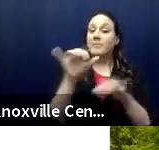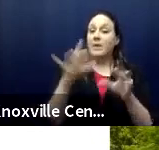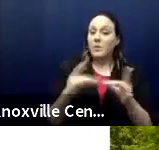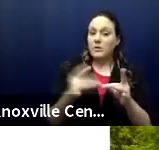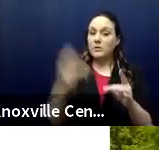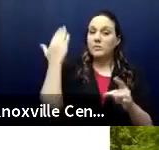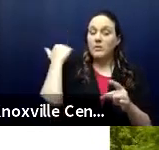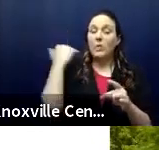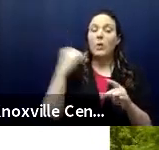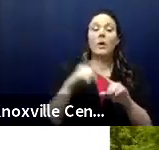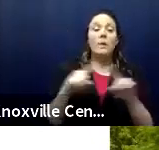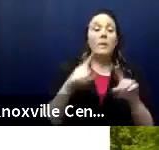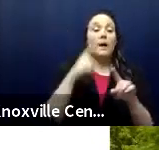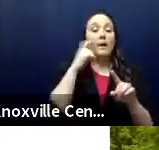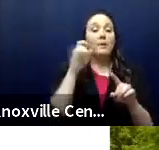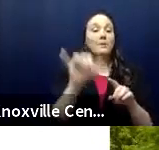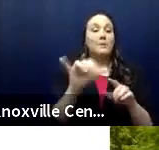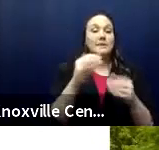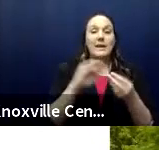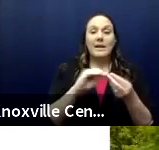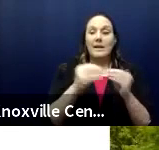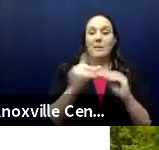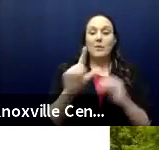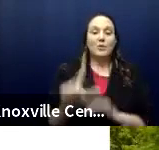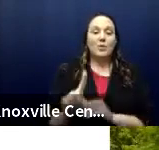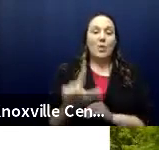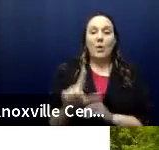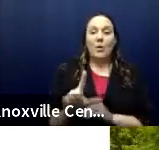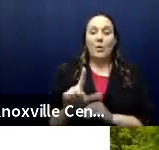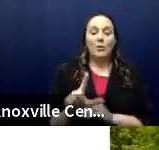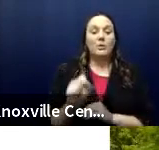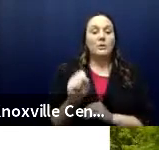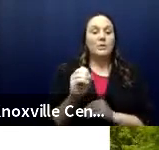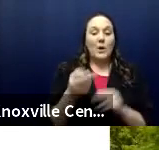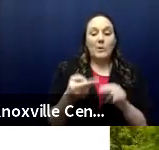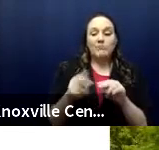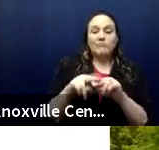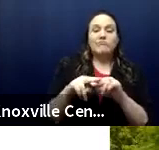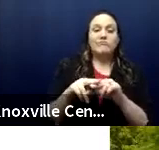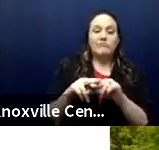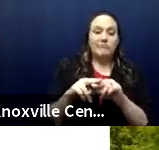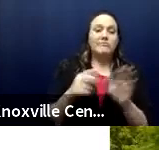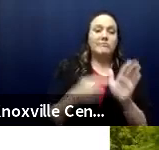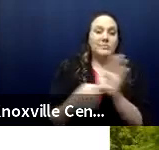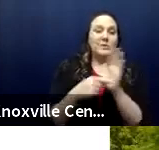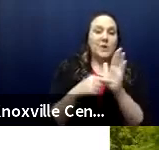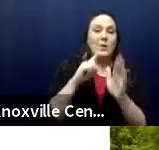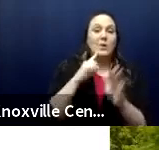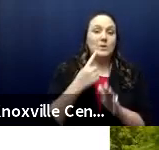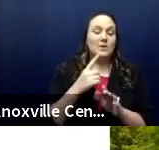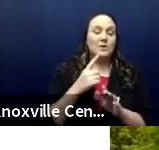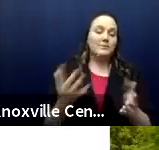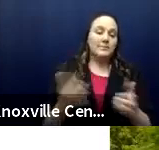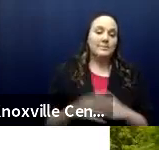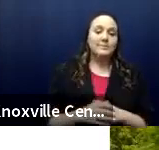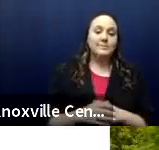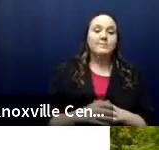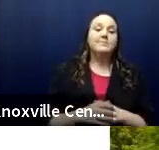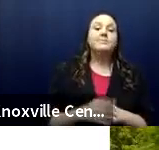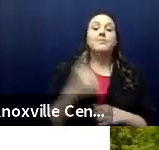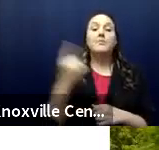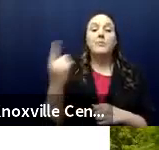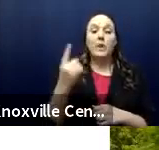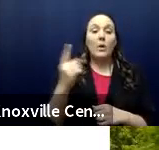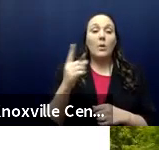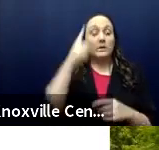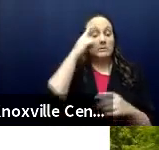previously, because the number is so low to begin with, even a small increase registers as statistically significant. As always,